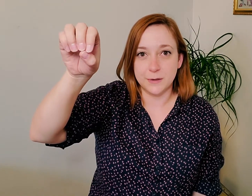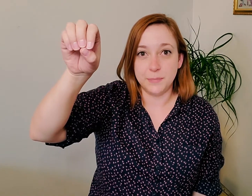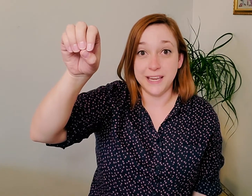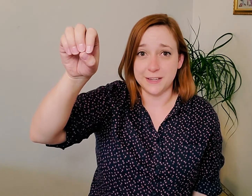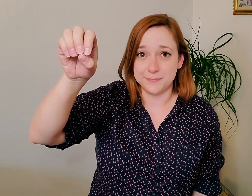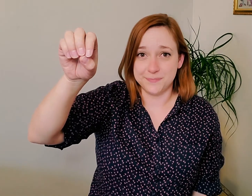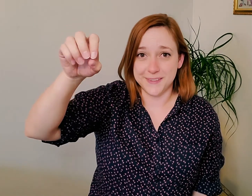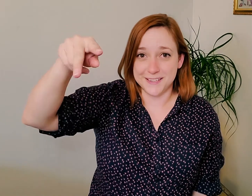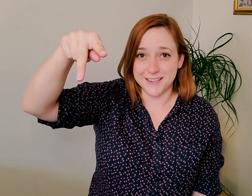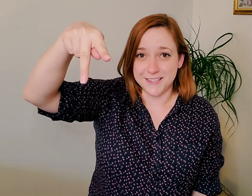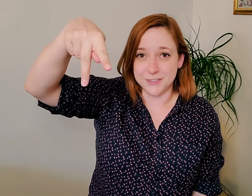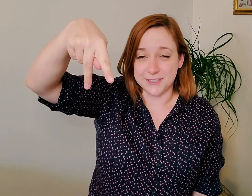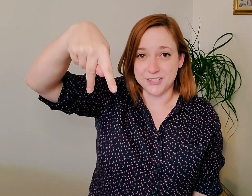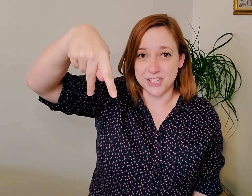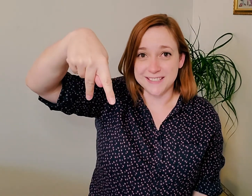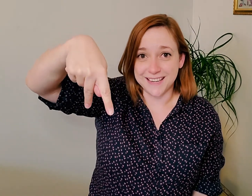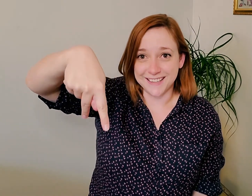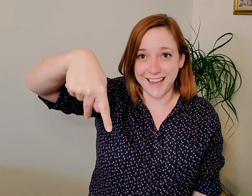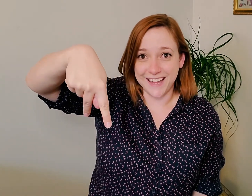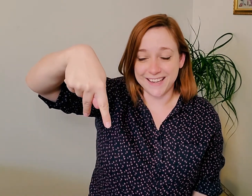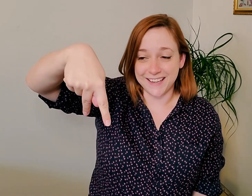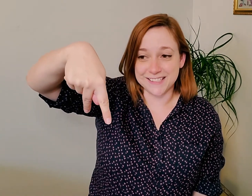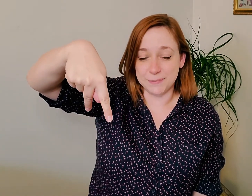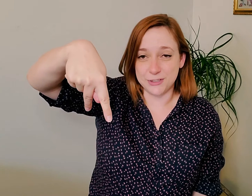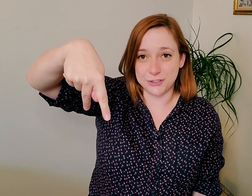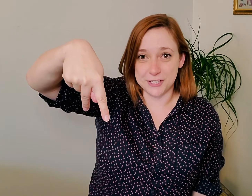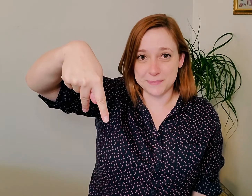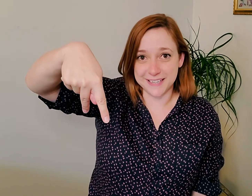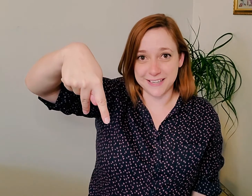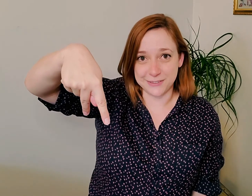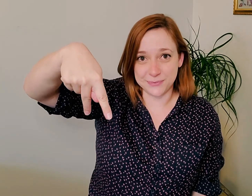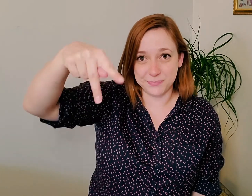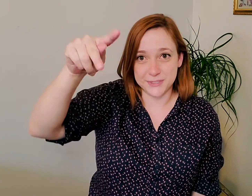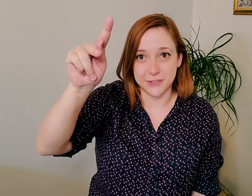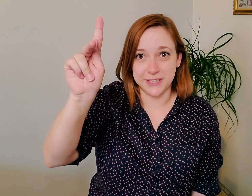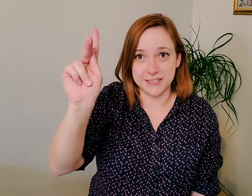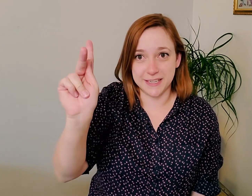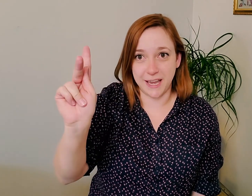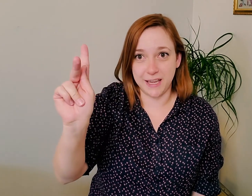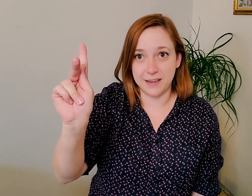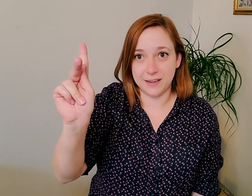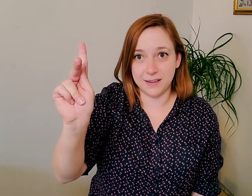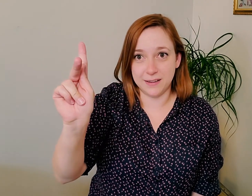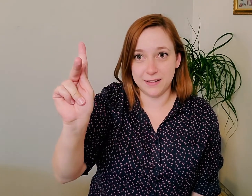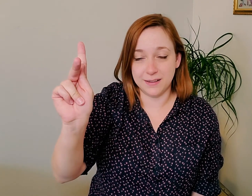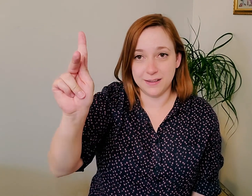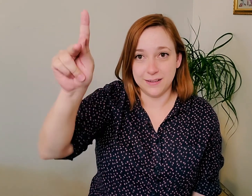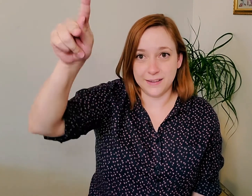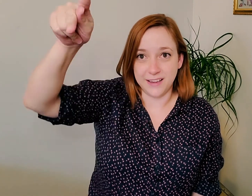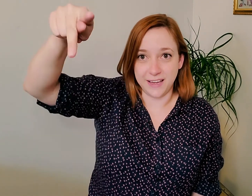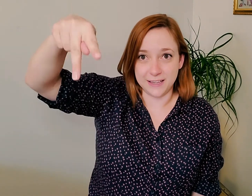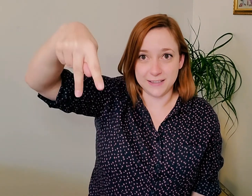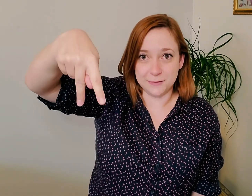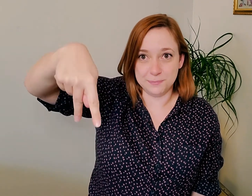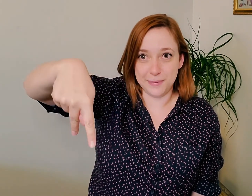P, so it's just like the K, except you turn it upside down. So here's K and P.